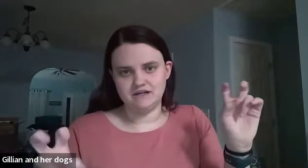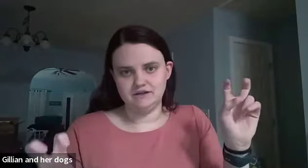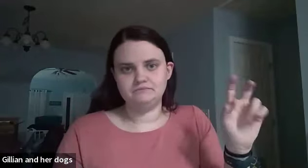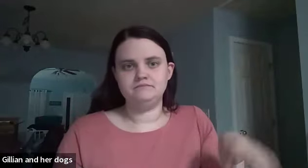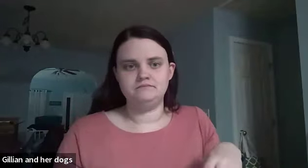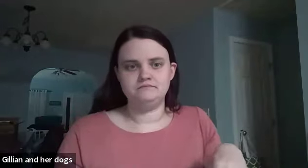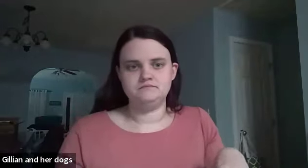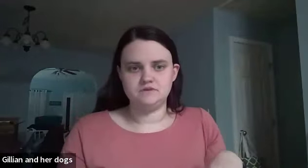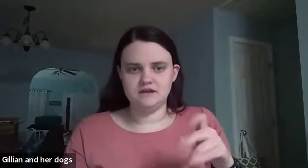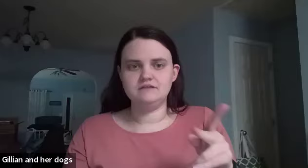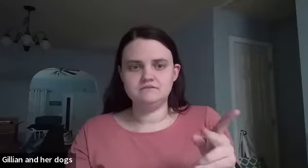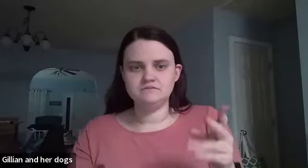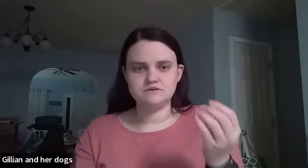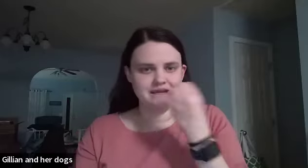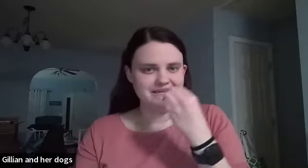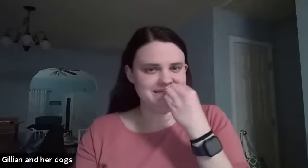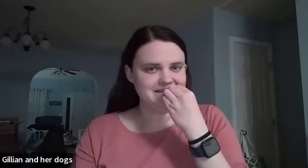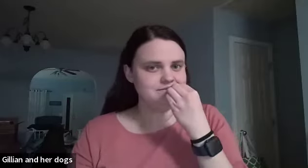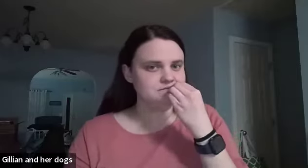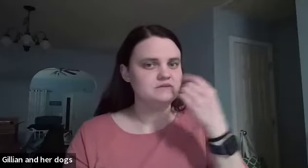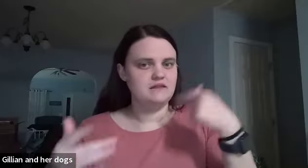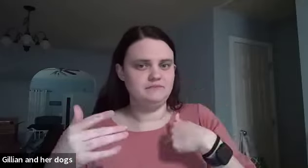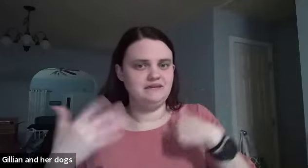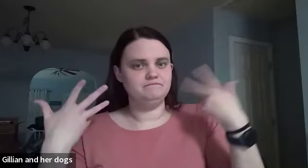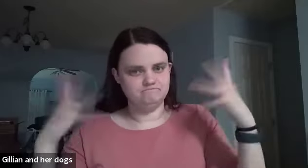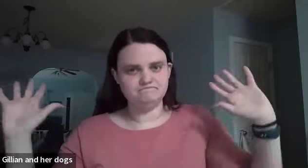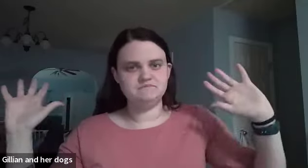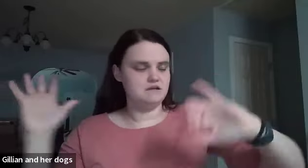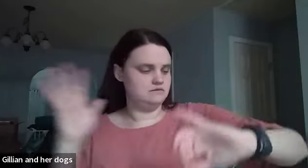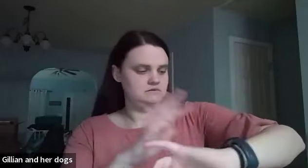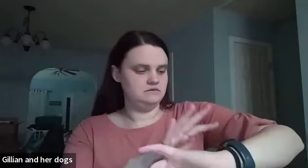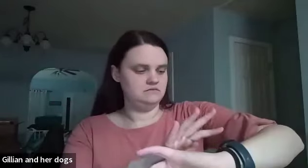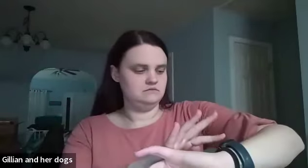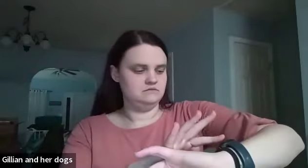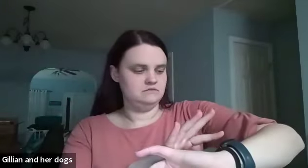kind of deal. All right. So like I'm eating and then me done.